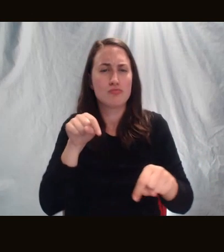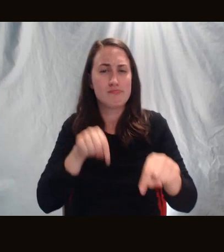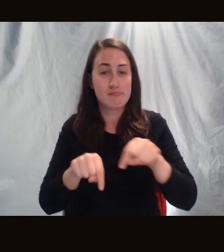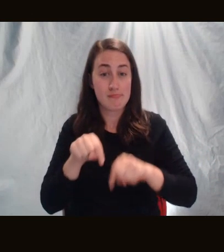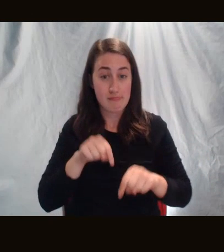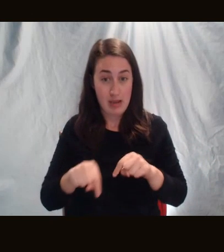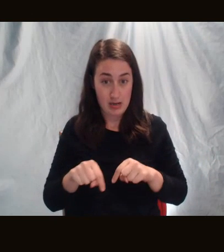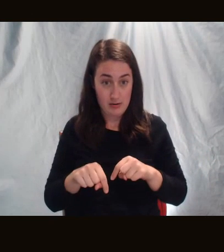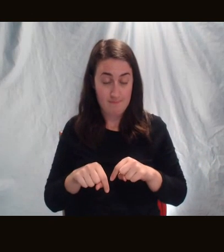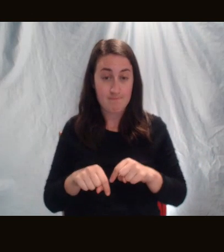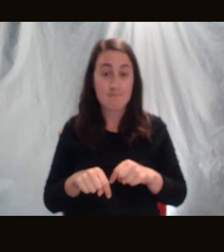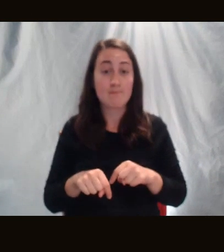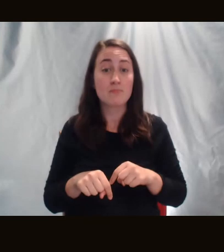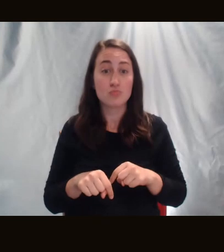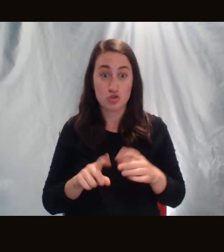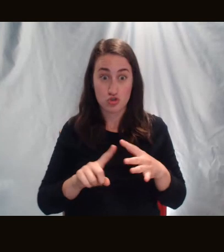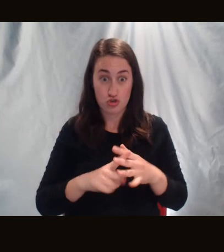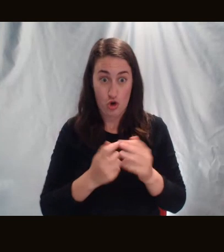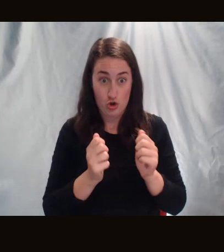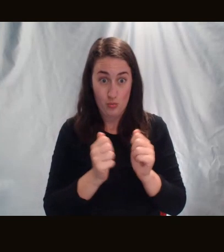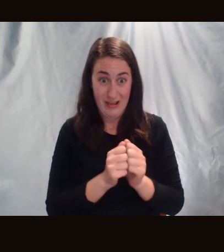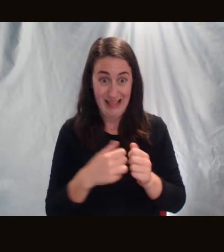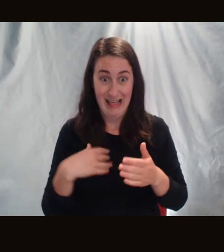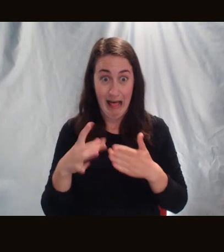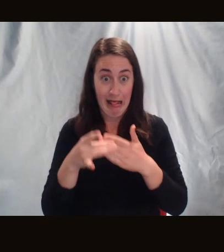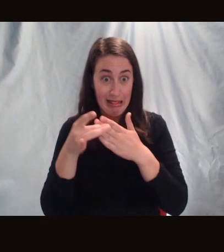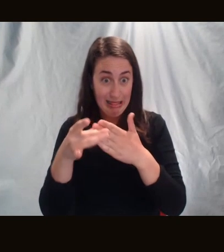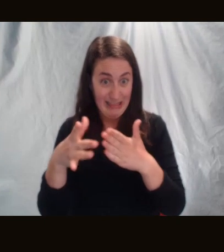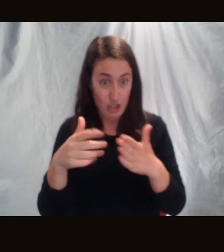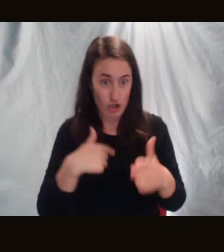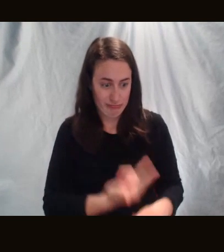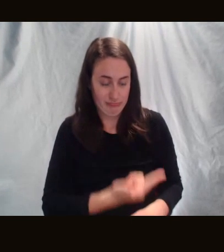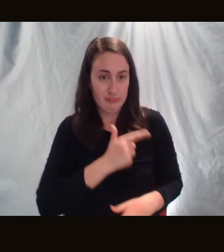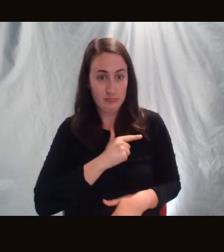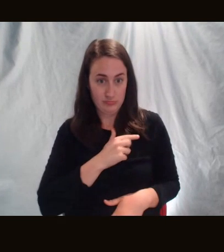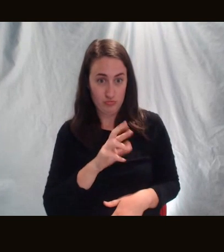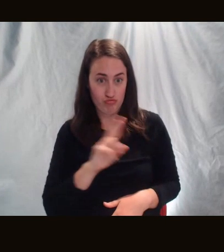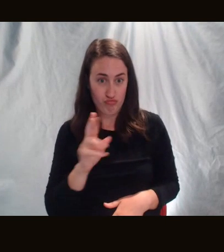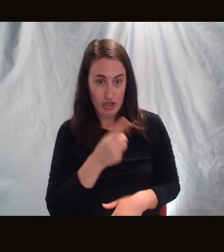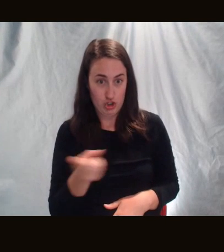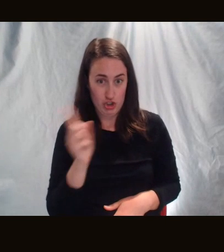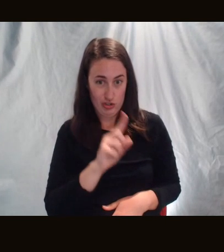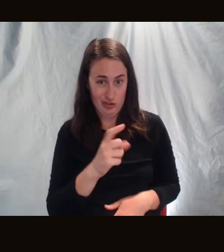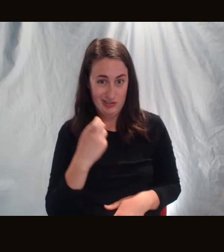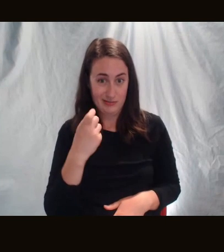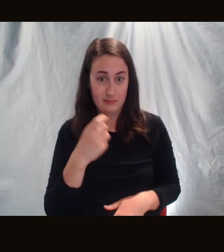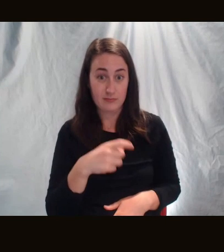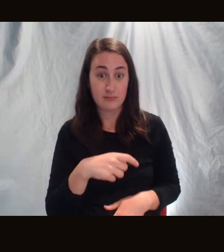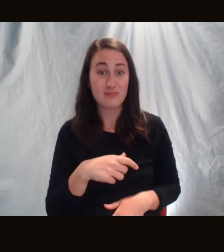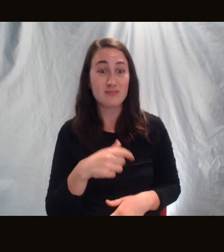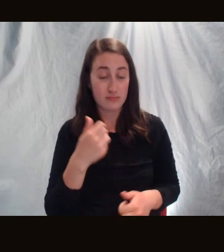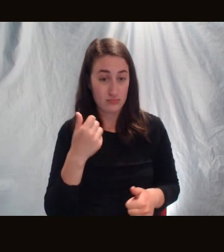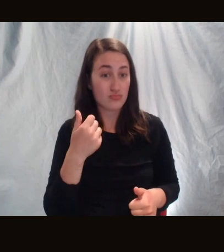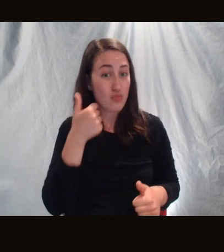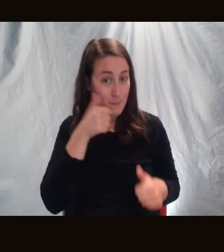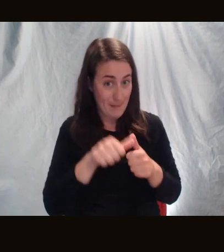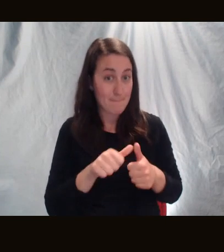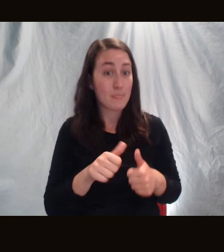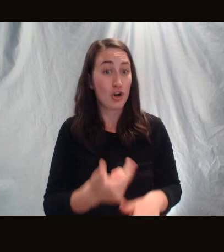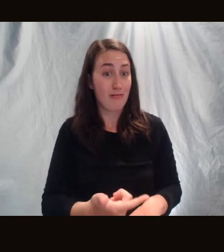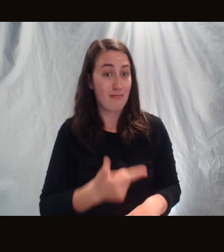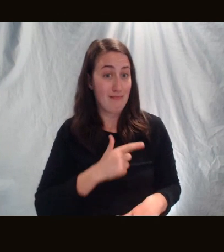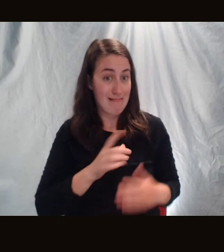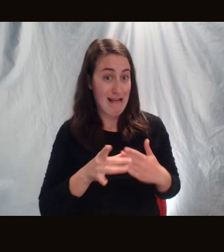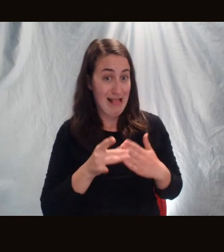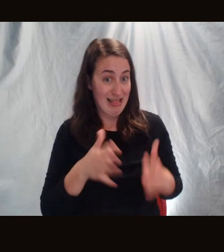right up. We're going to start from the leader's right turn. This is what we presented in catch. So we do lead's right turn, finish